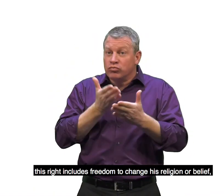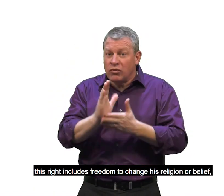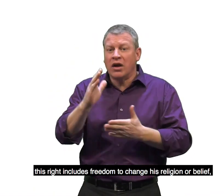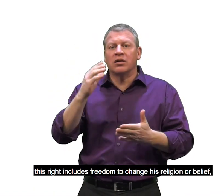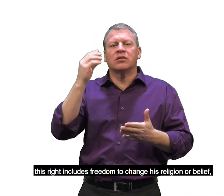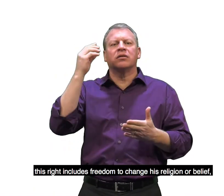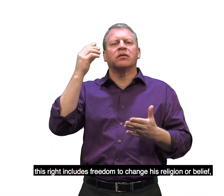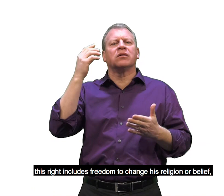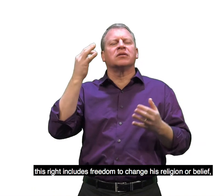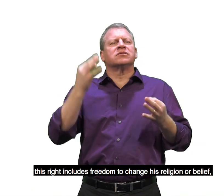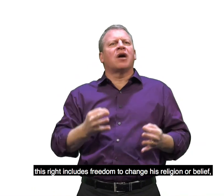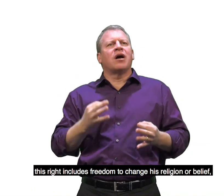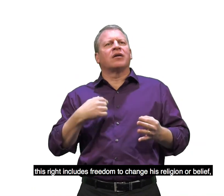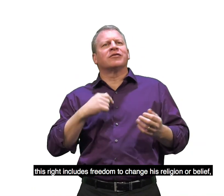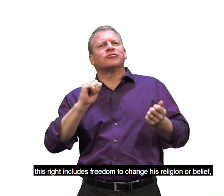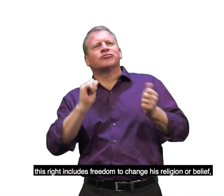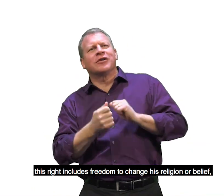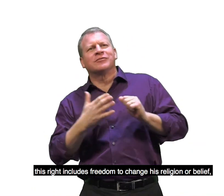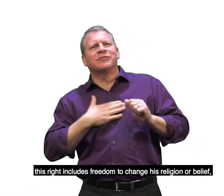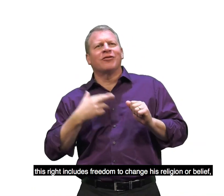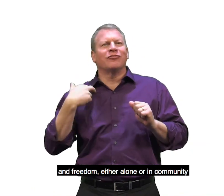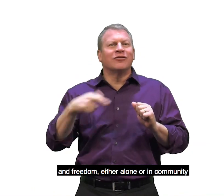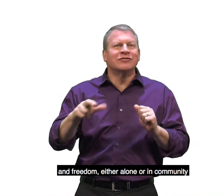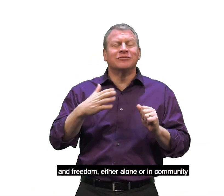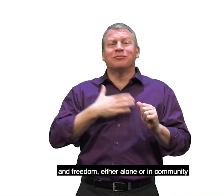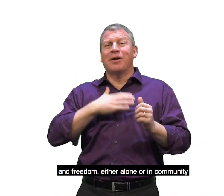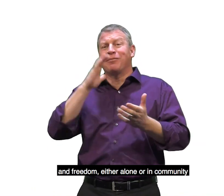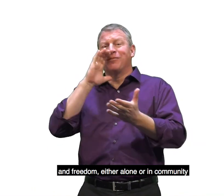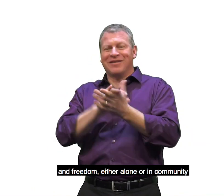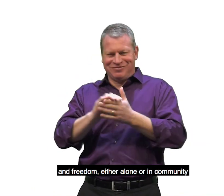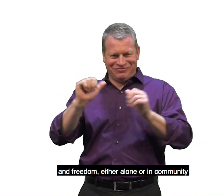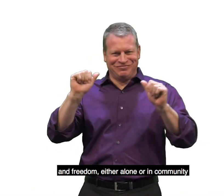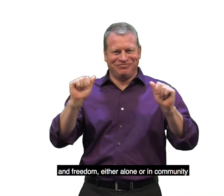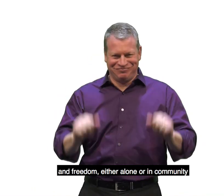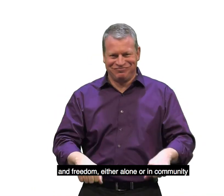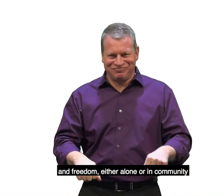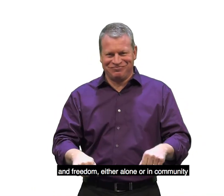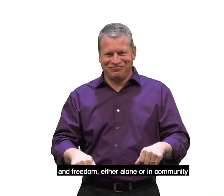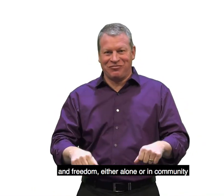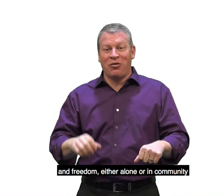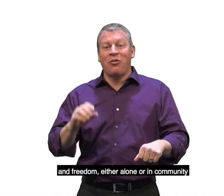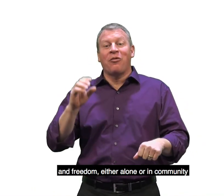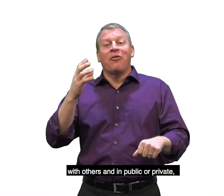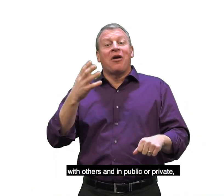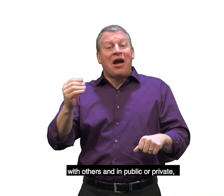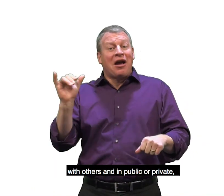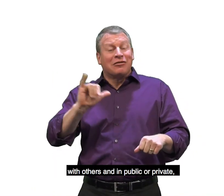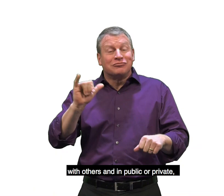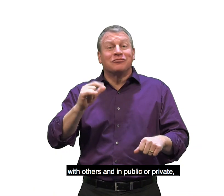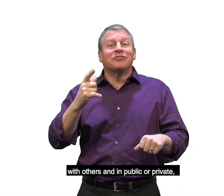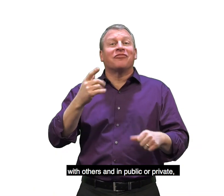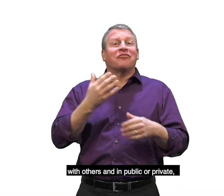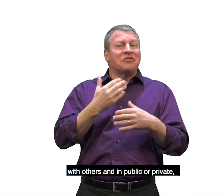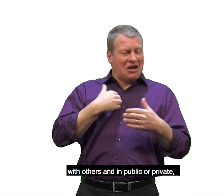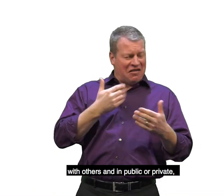includes freedom to change his religion or belief, and freedom either alone or in community with others, and in public